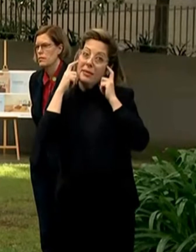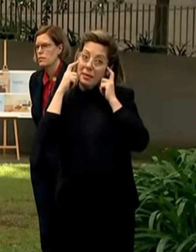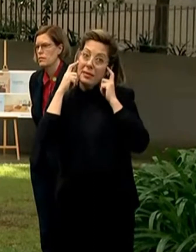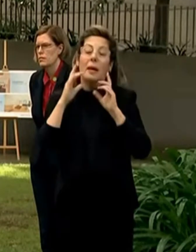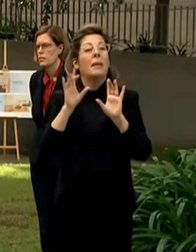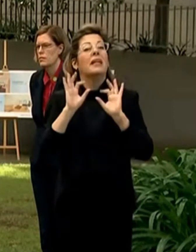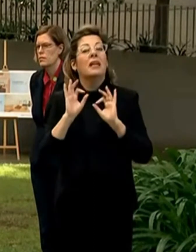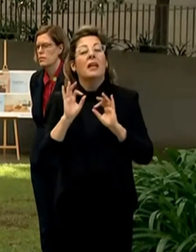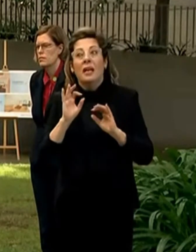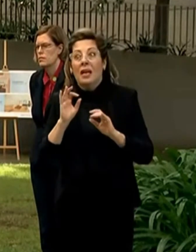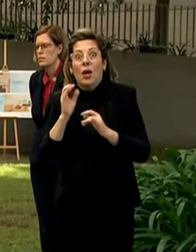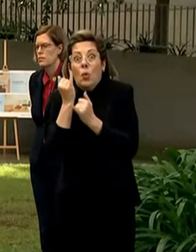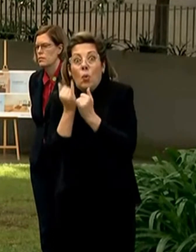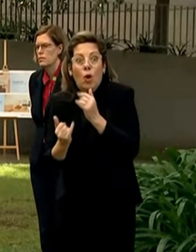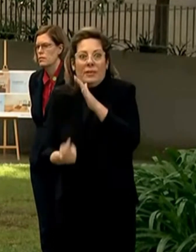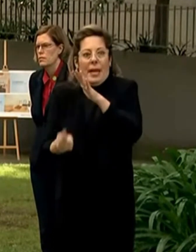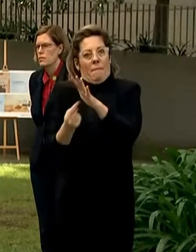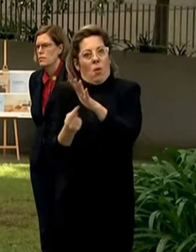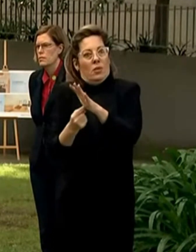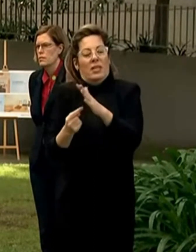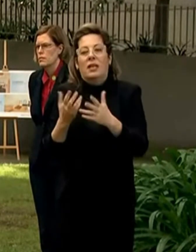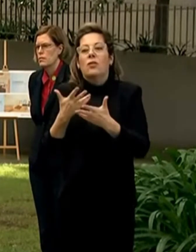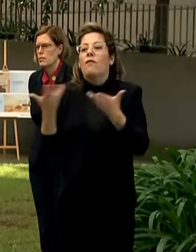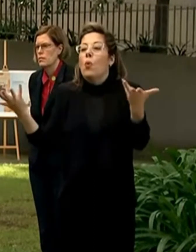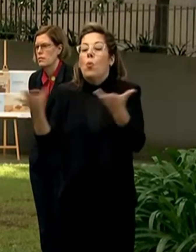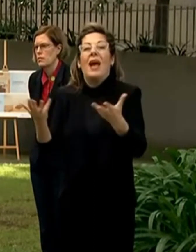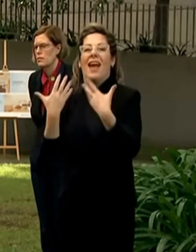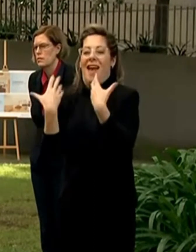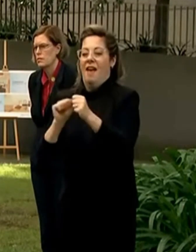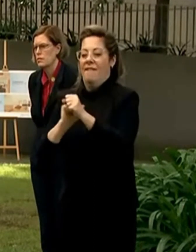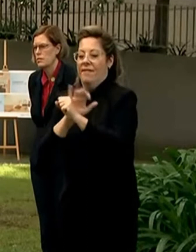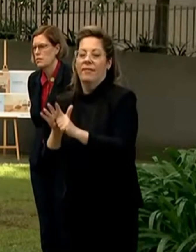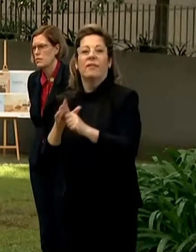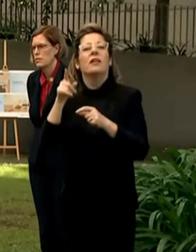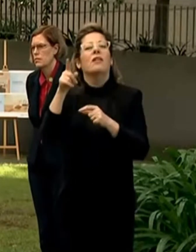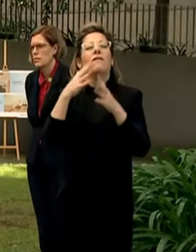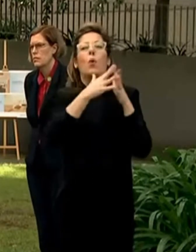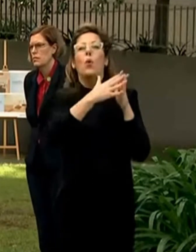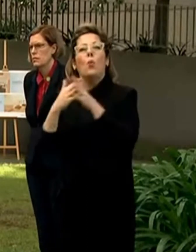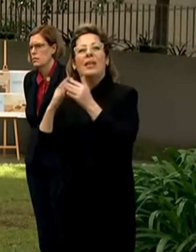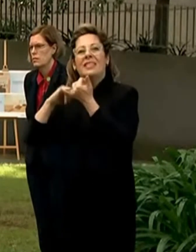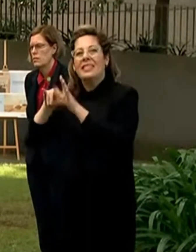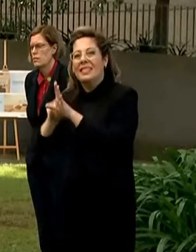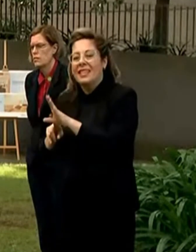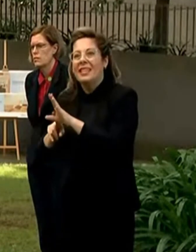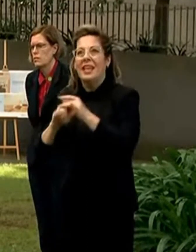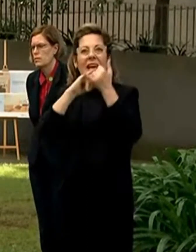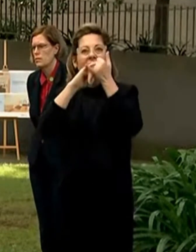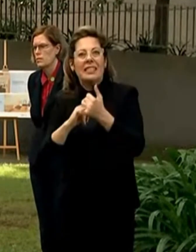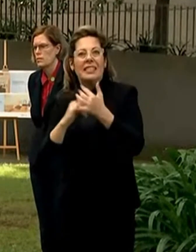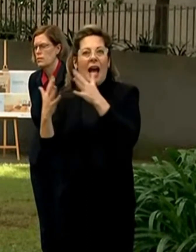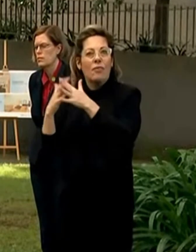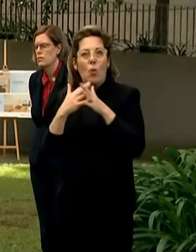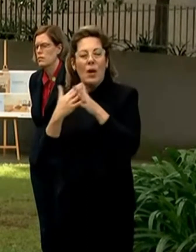in those hot spots. Dr. Chant today strongly said to everybody in Western and Southwestern Sydney to keep coming forward to getting tested.